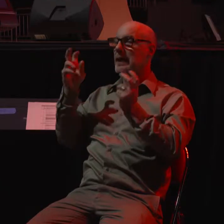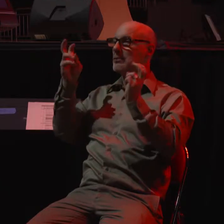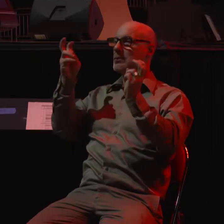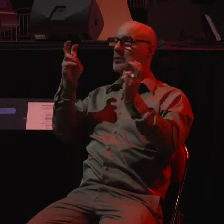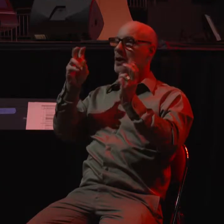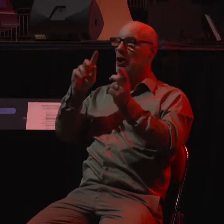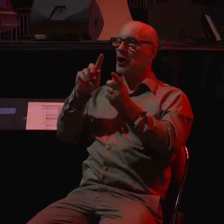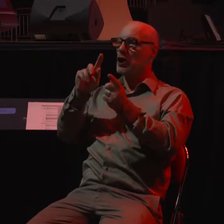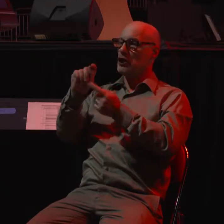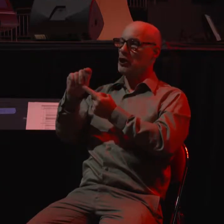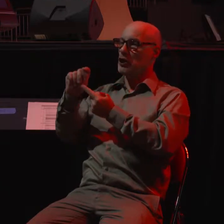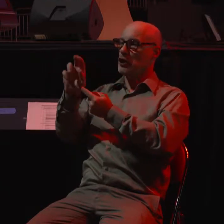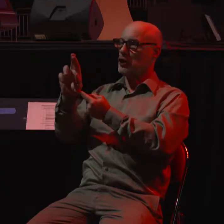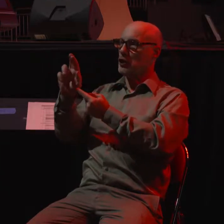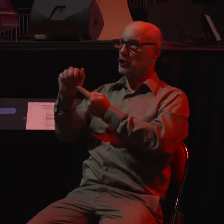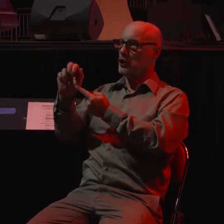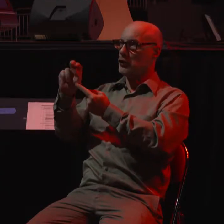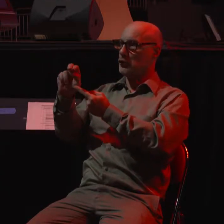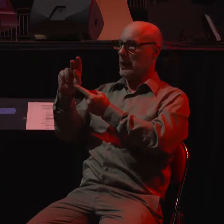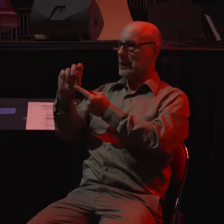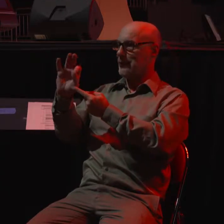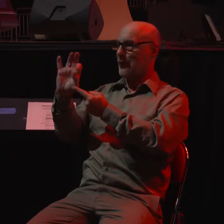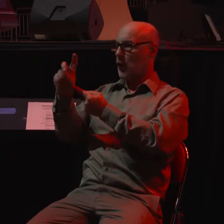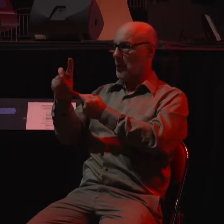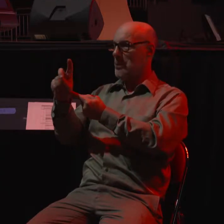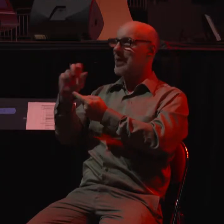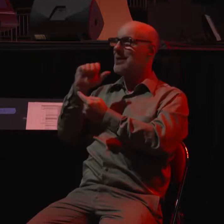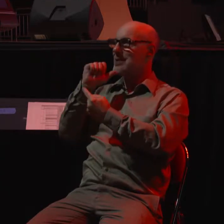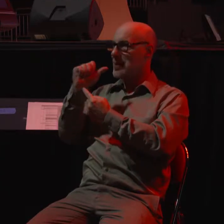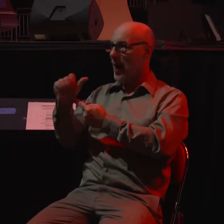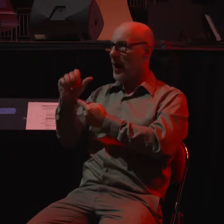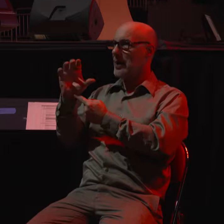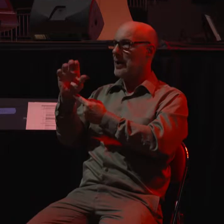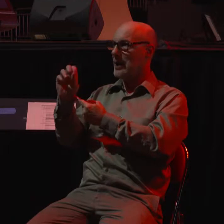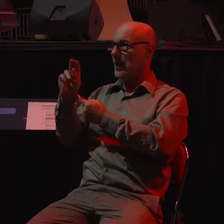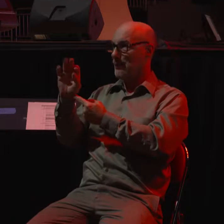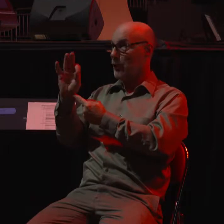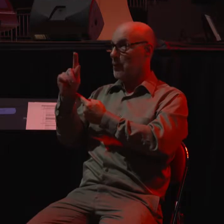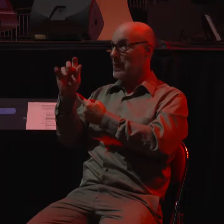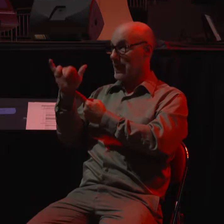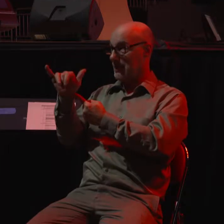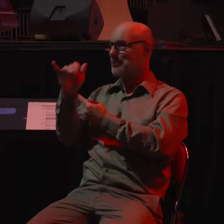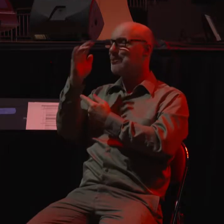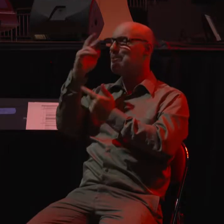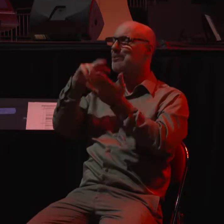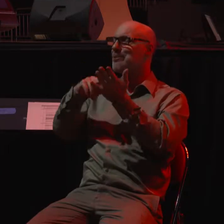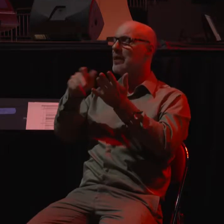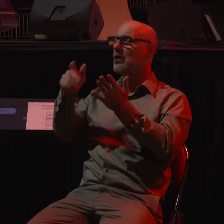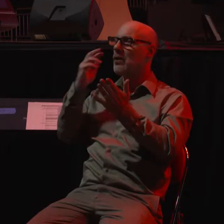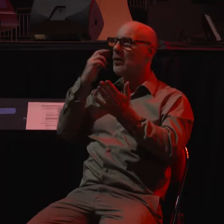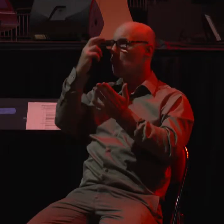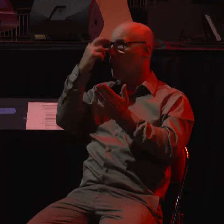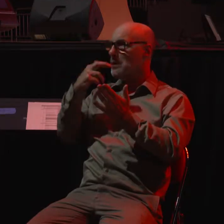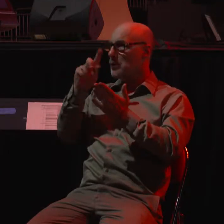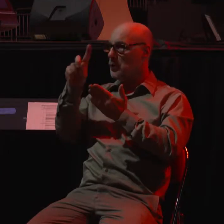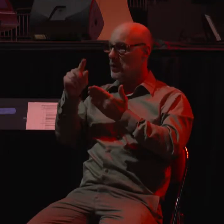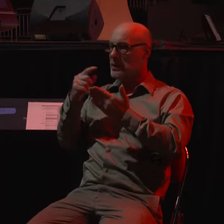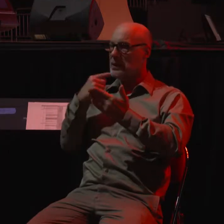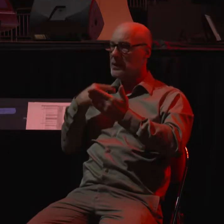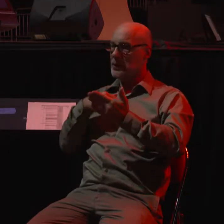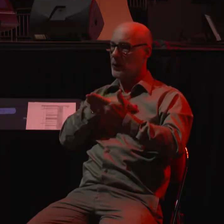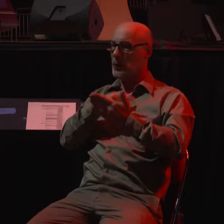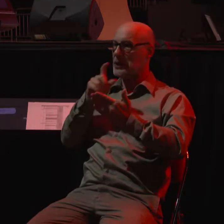nonconformity. So when we read Romans chapter 12, verses 1 through 12, it says that we should be transformed by the continual renewing of our